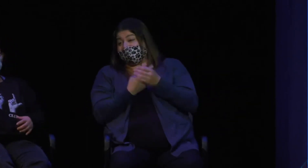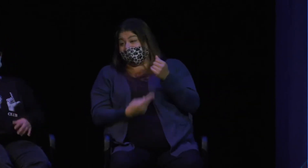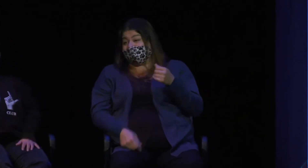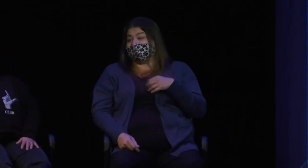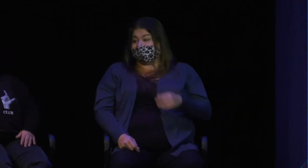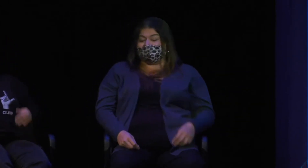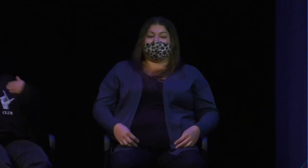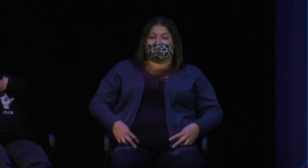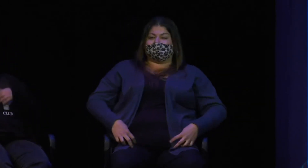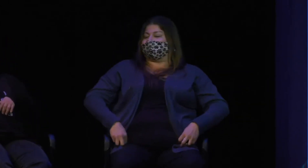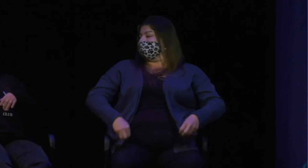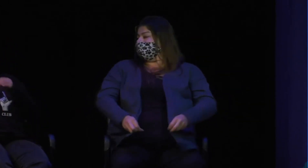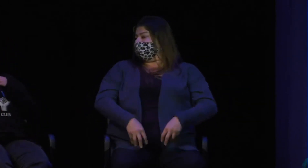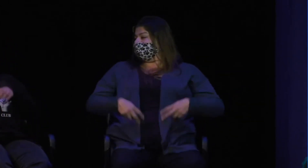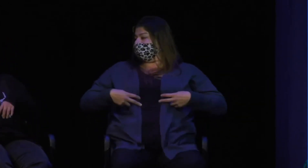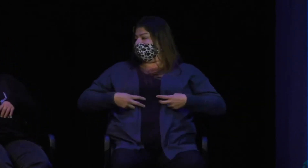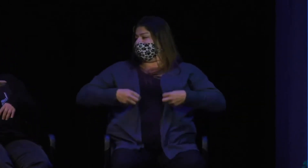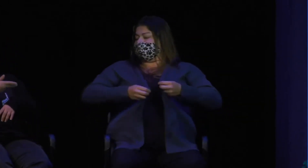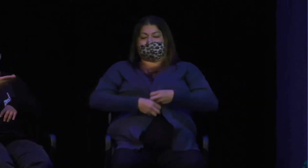have both of those options.